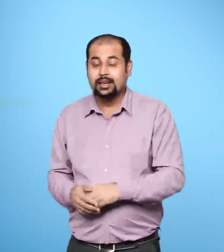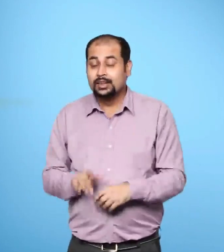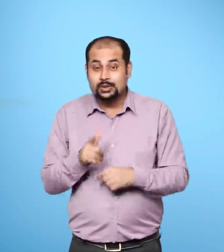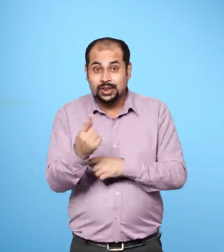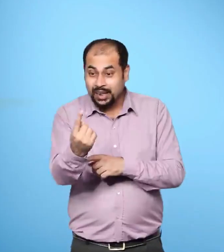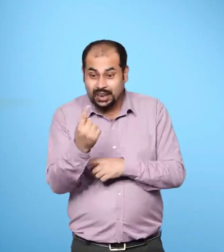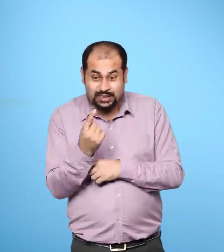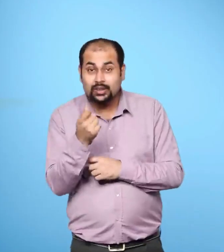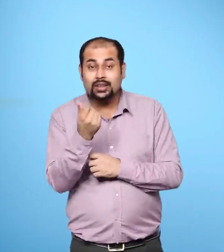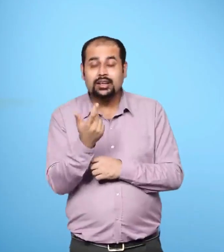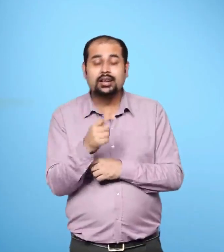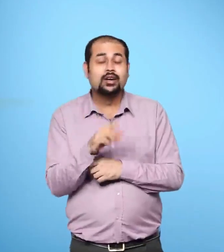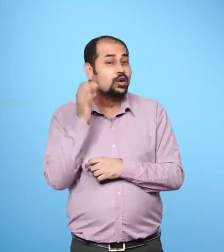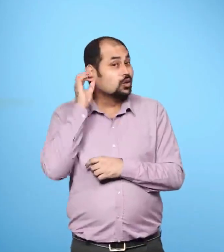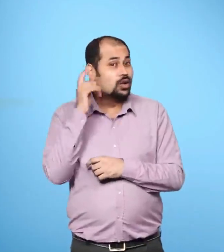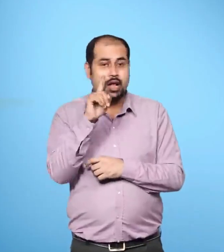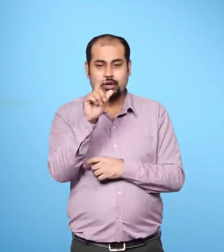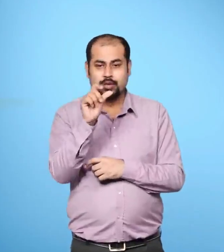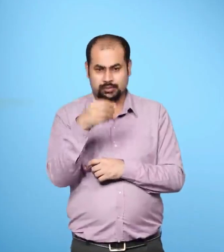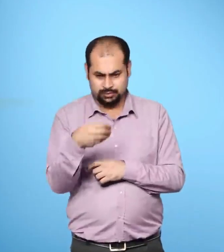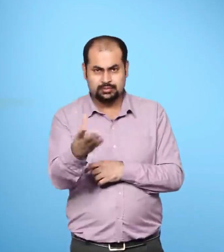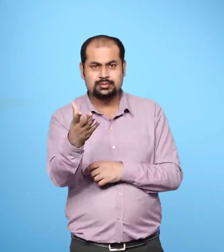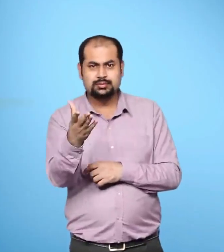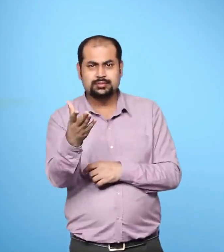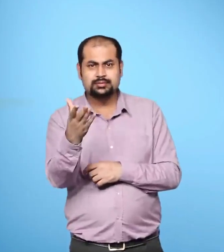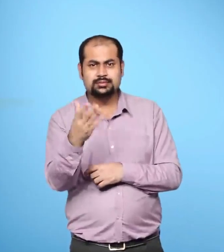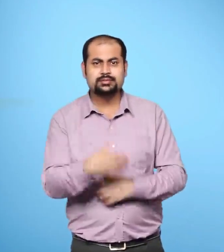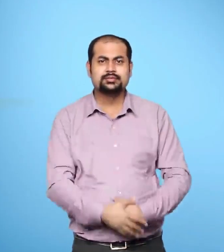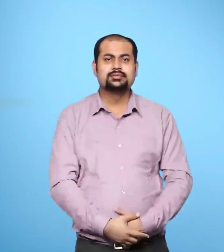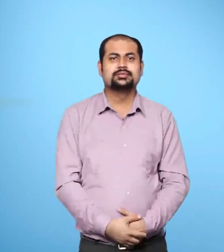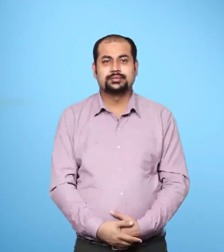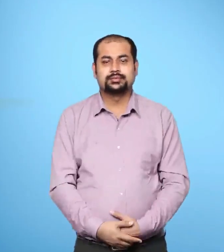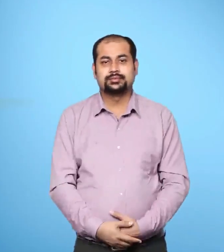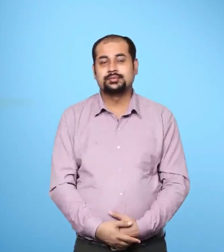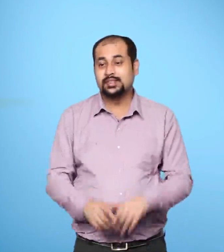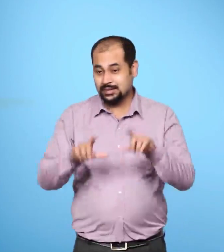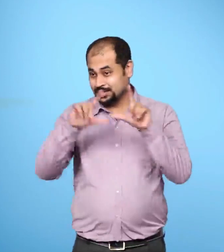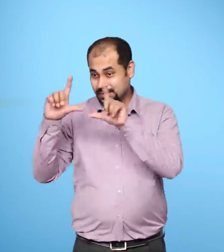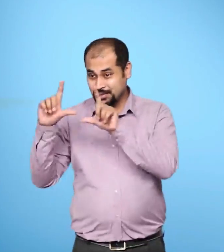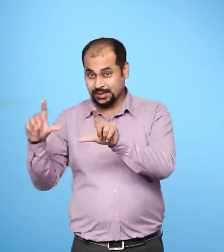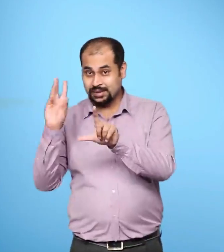For each rat, you get 1 gold coin." Picture 3 shows